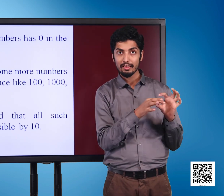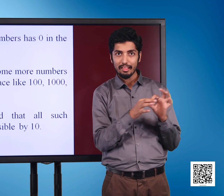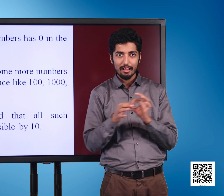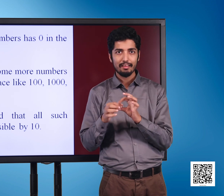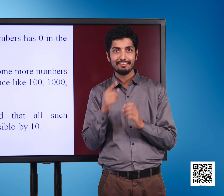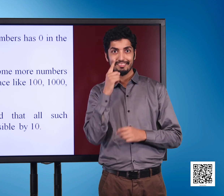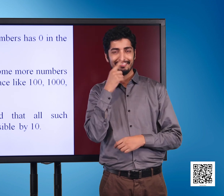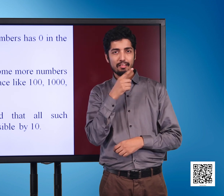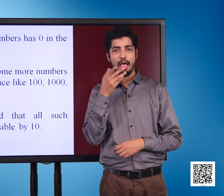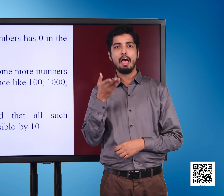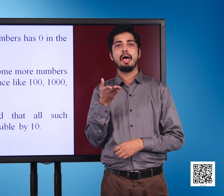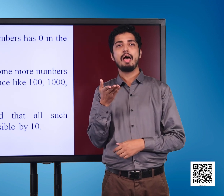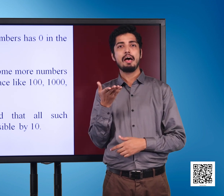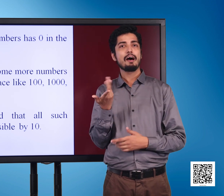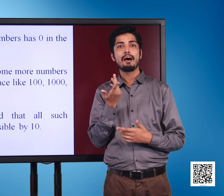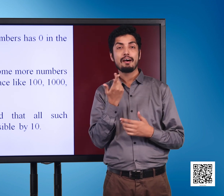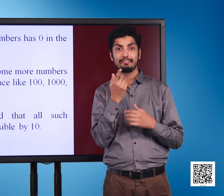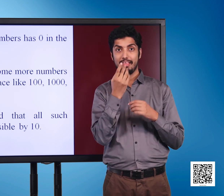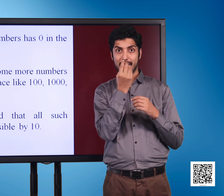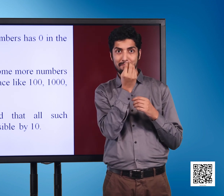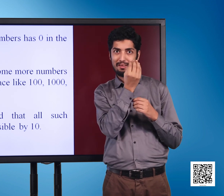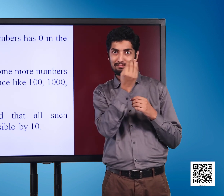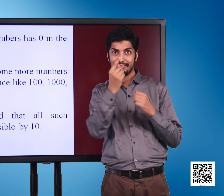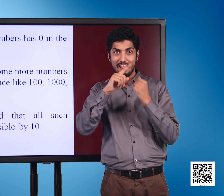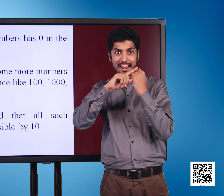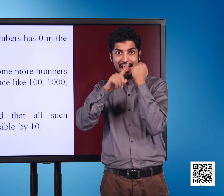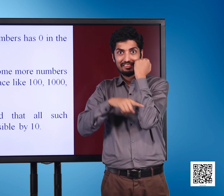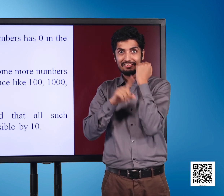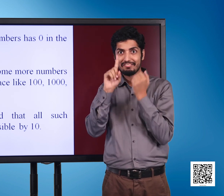Each of these numbers has 0 in the ones place.